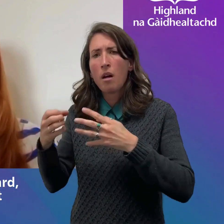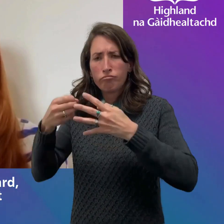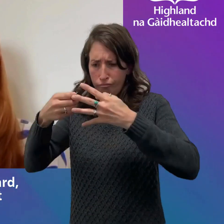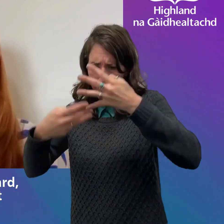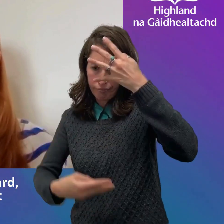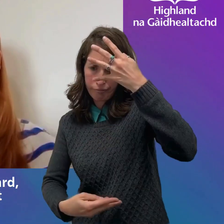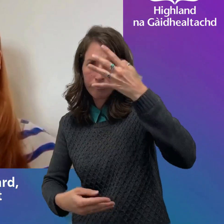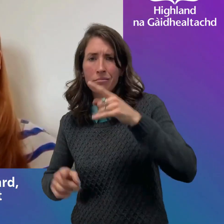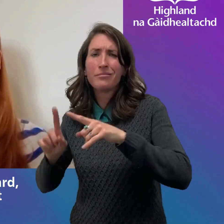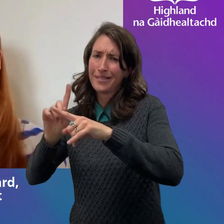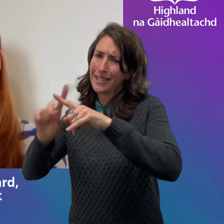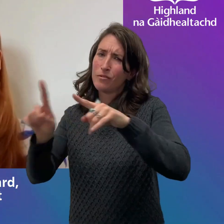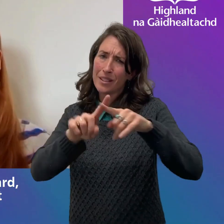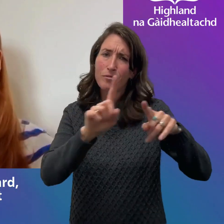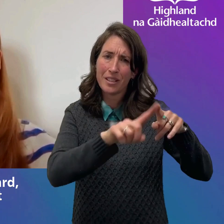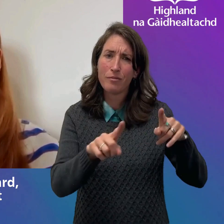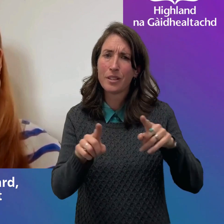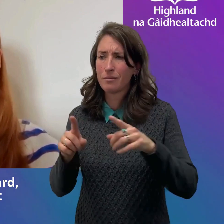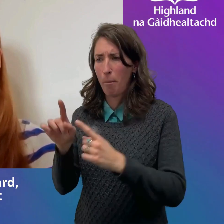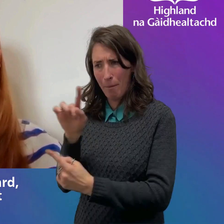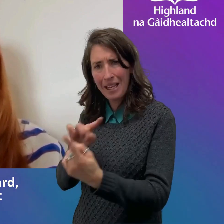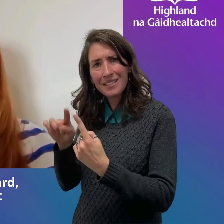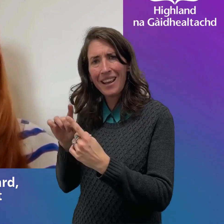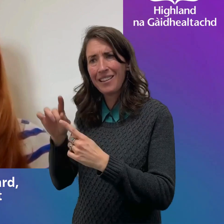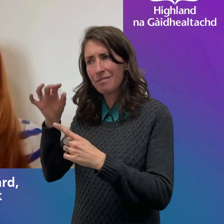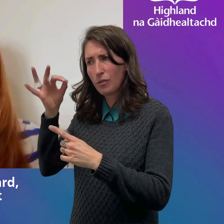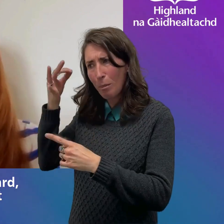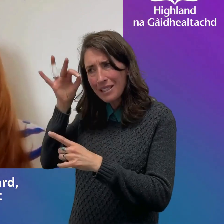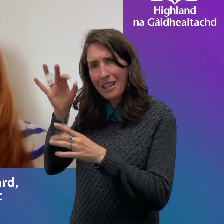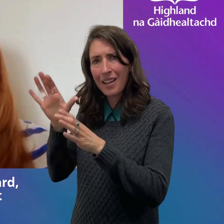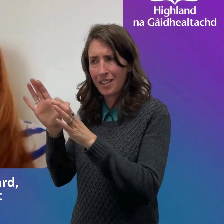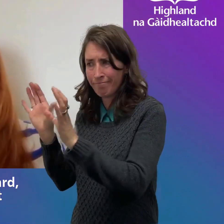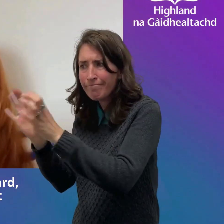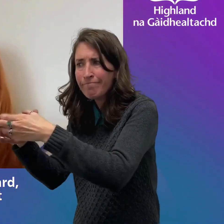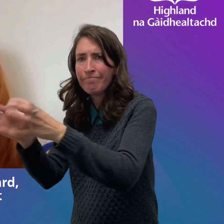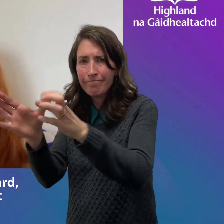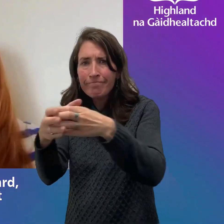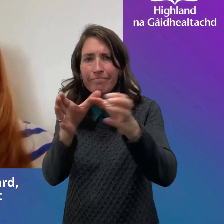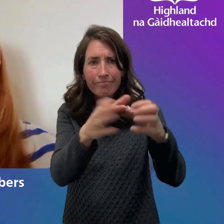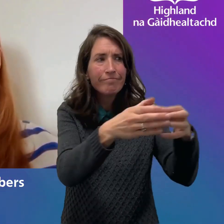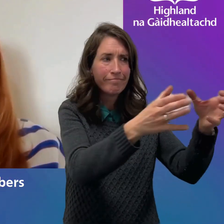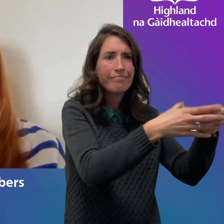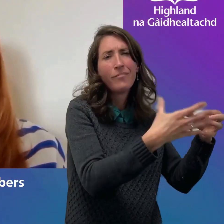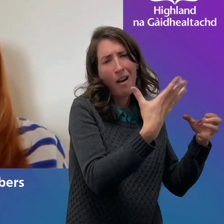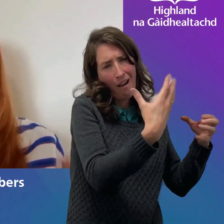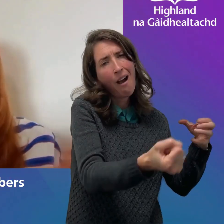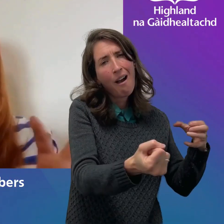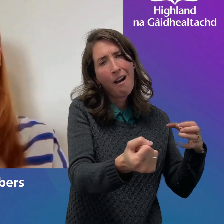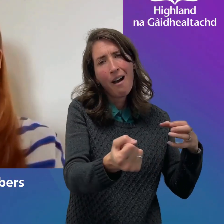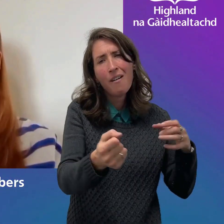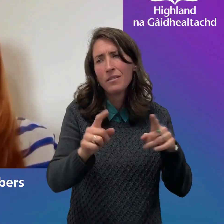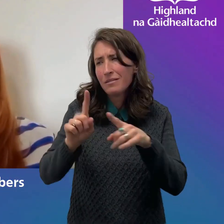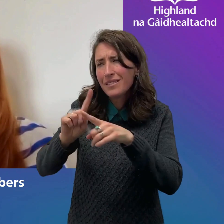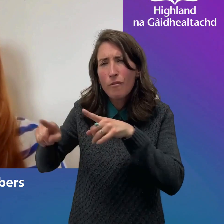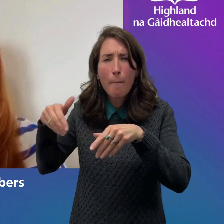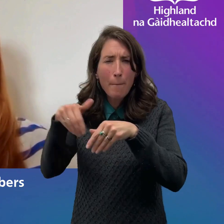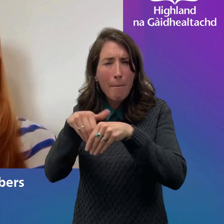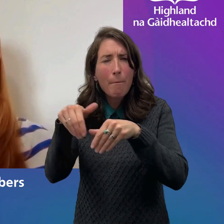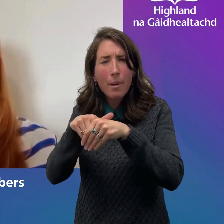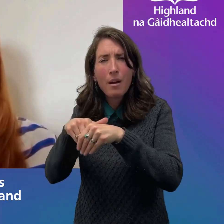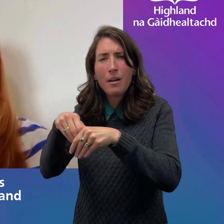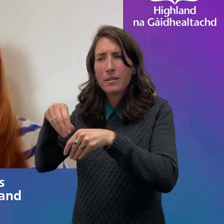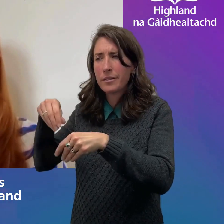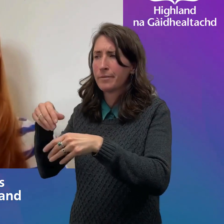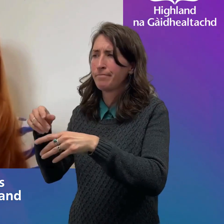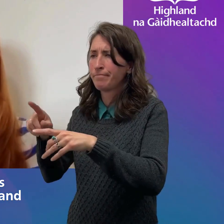feeding into the board, have a number of different committees and groups that meet with different members from the